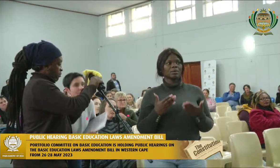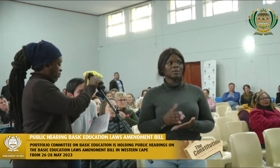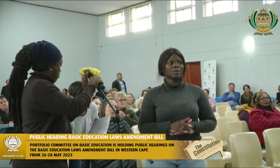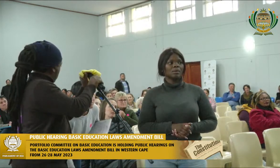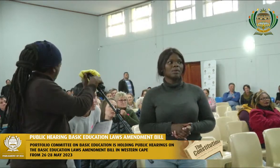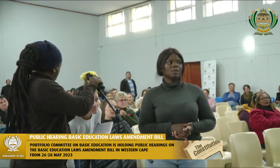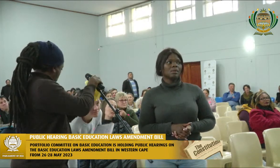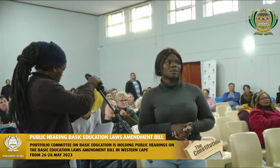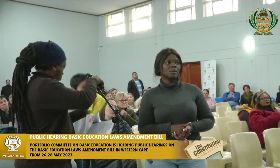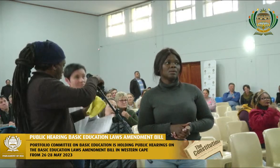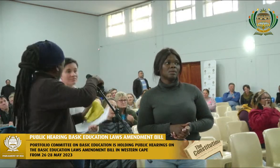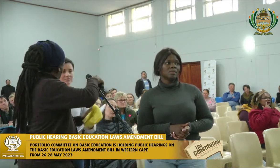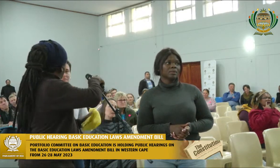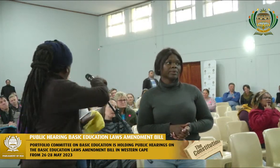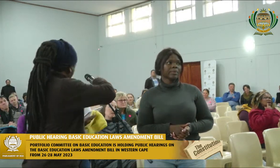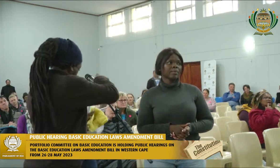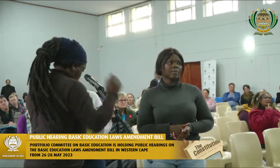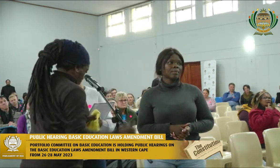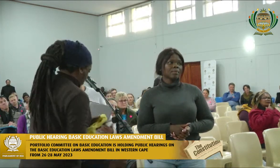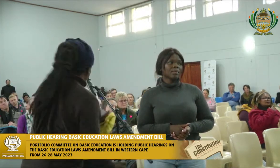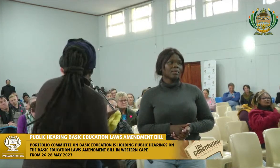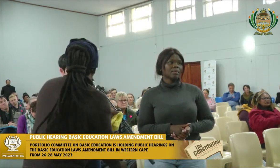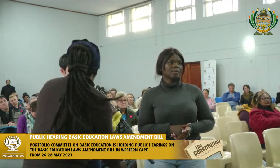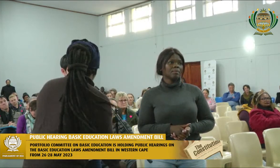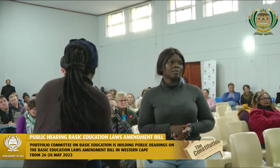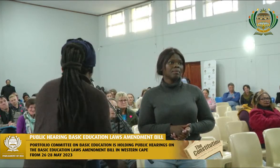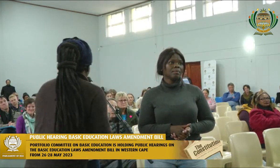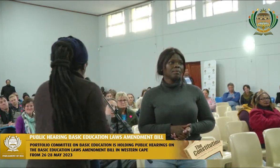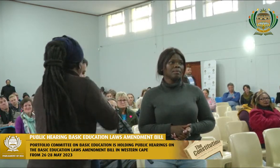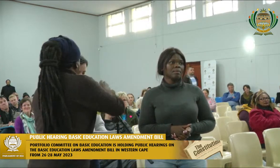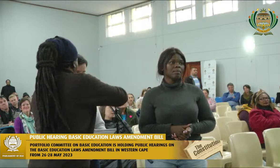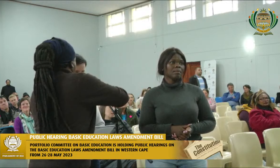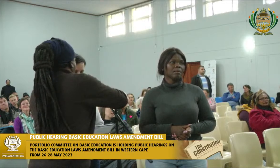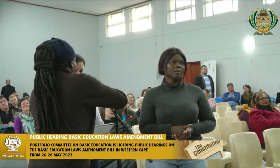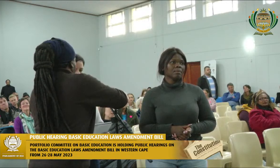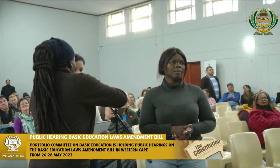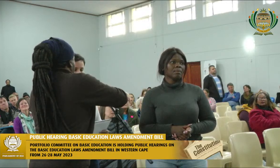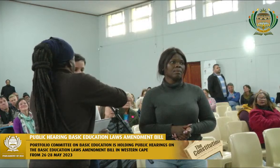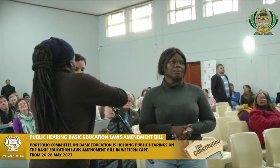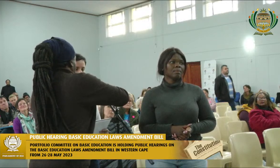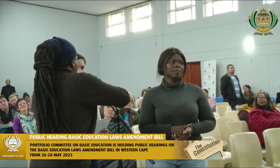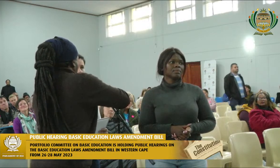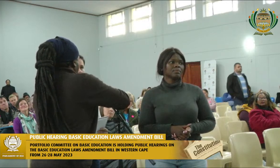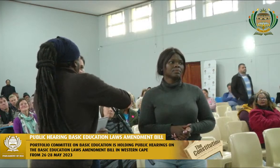You can come this side and whisper to one. Next.